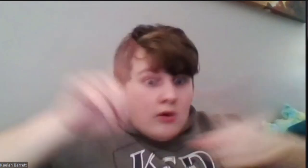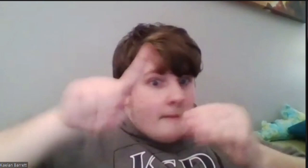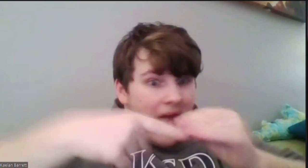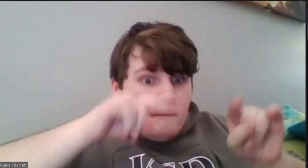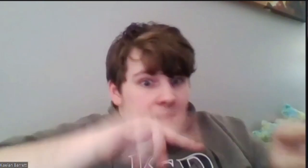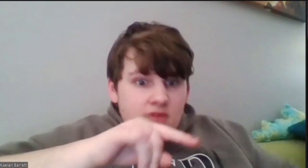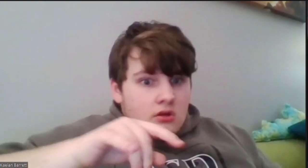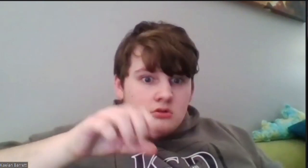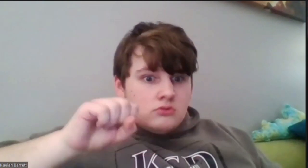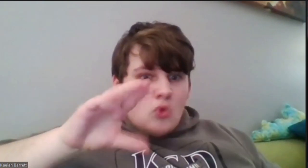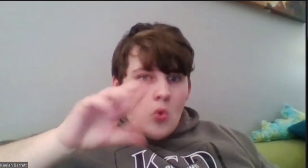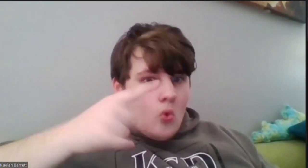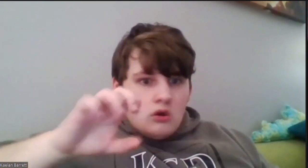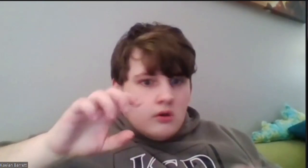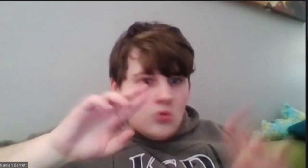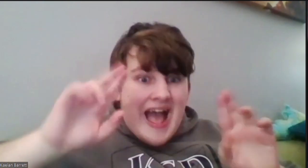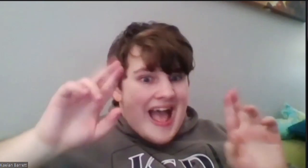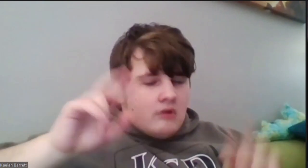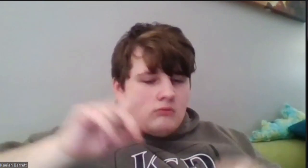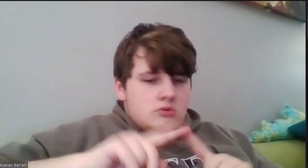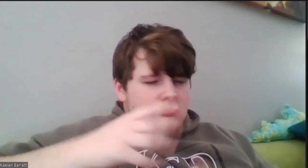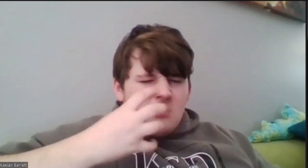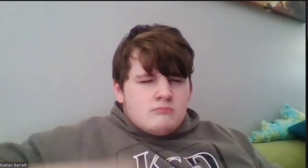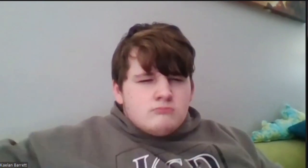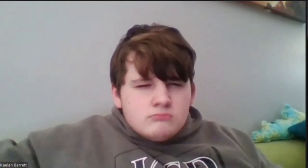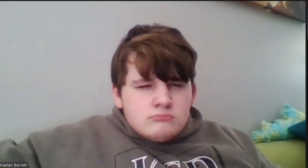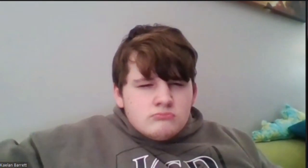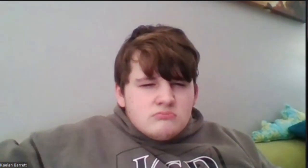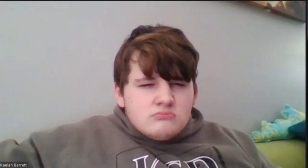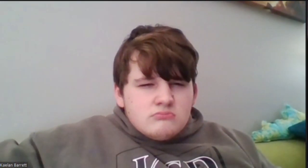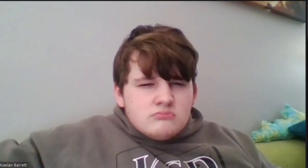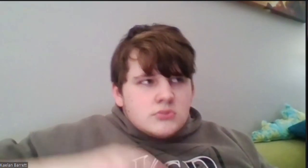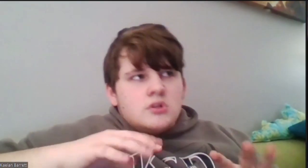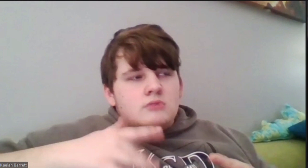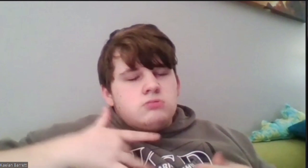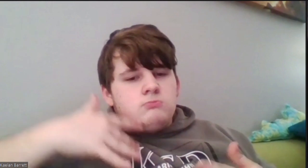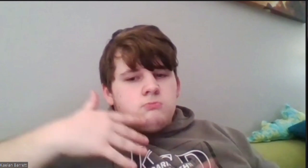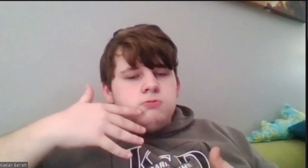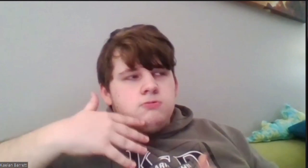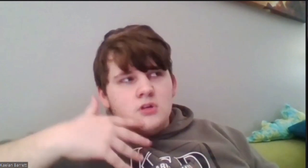suddenly has a grim look on their face, too, because Scrooge is there. They weren't wanting him to be there. They were just making fun of him.